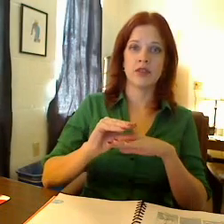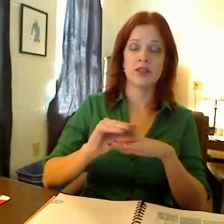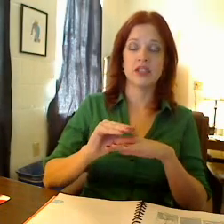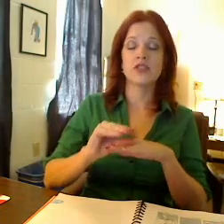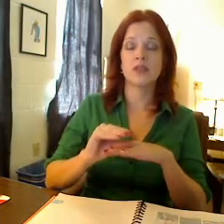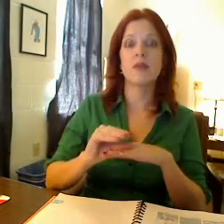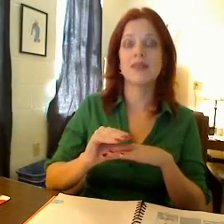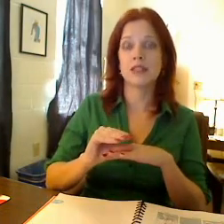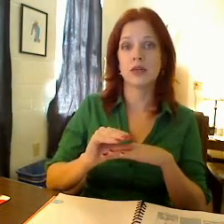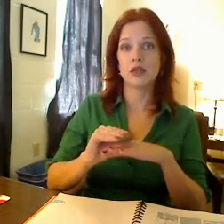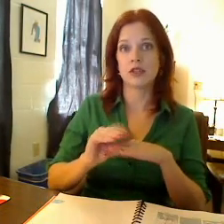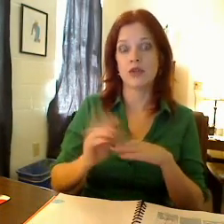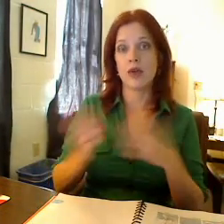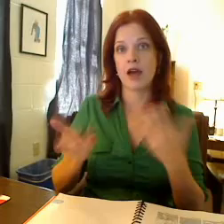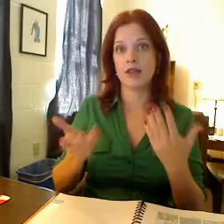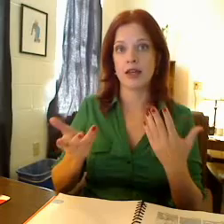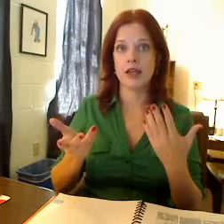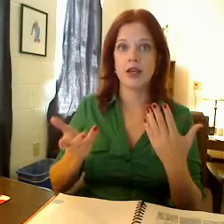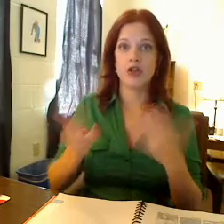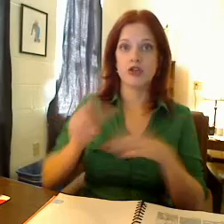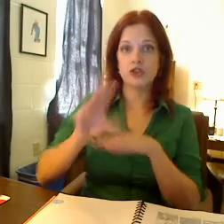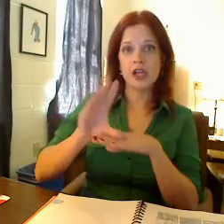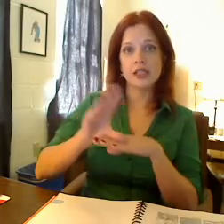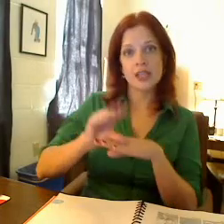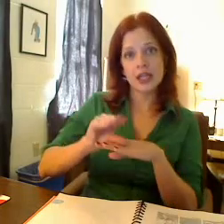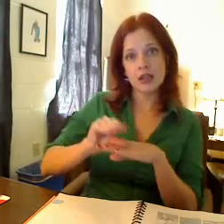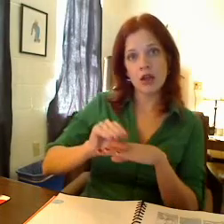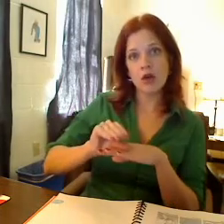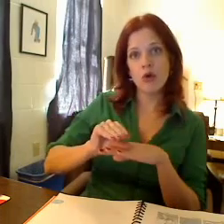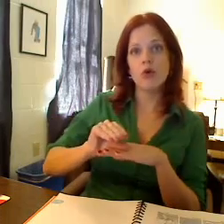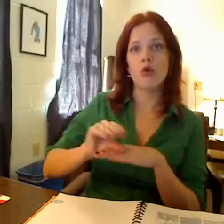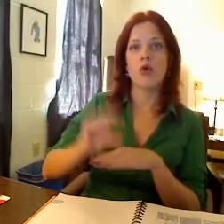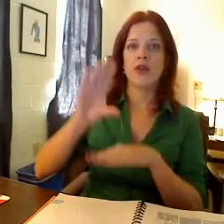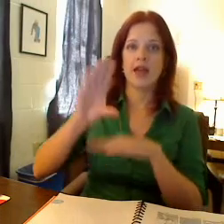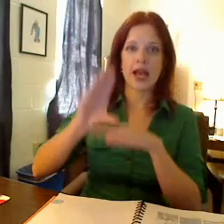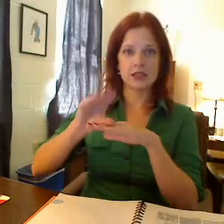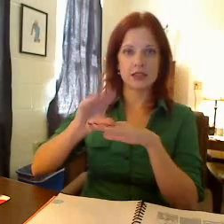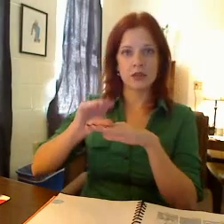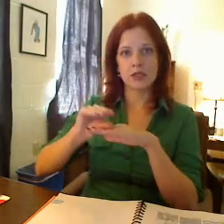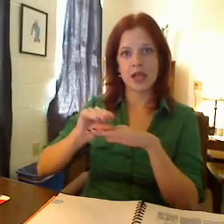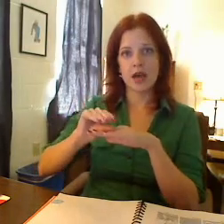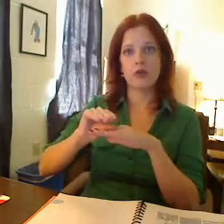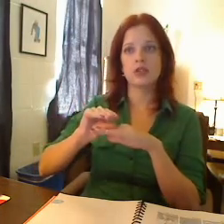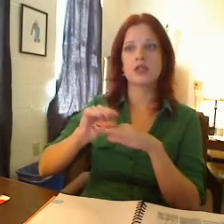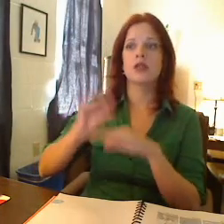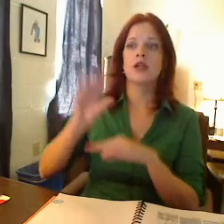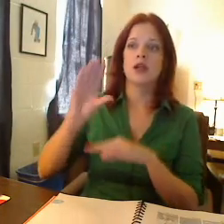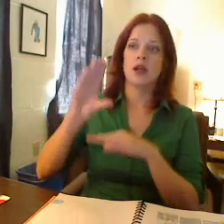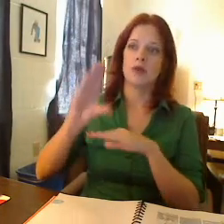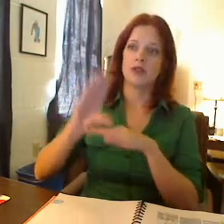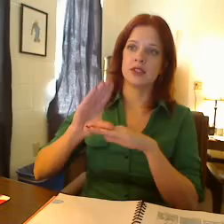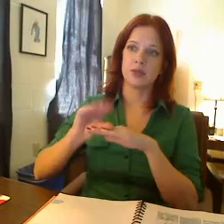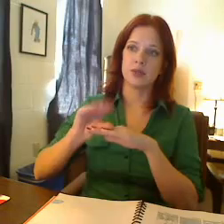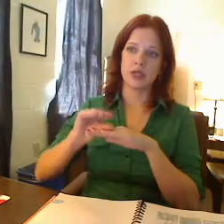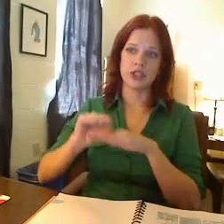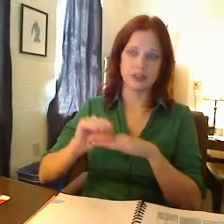something, this is for something that's liquid. So if you have like your drink is getting low or the gas is almost out, this is a depletion.